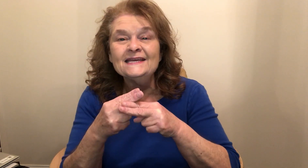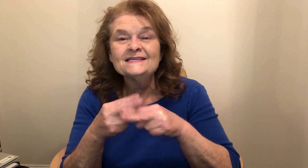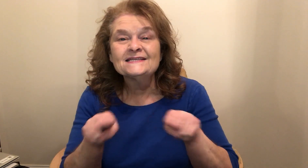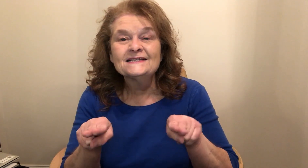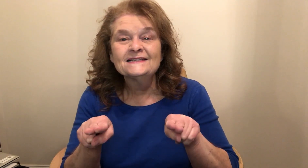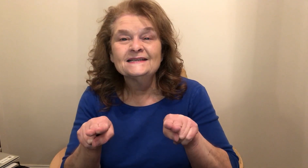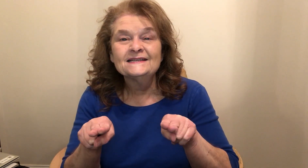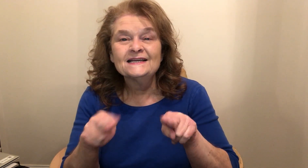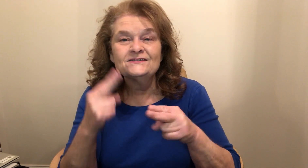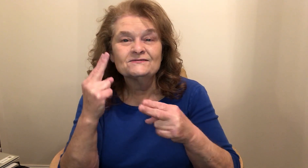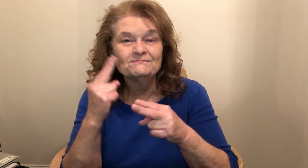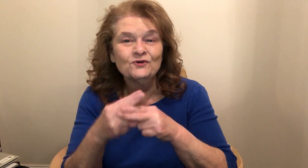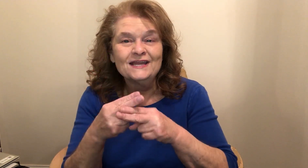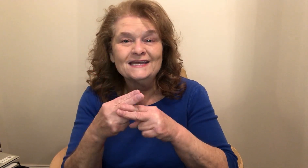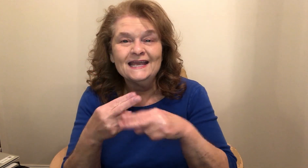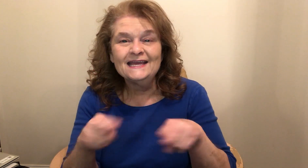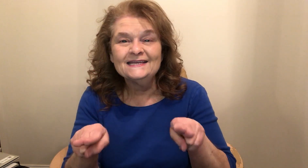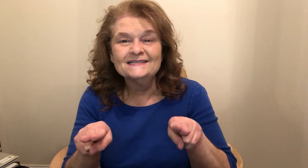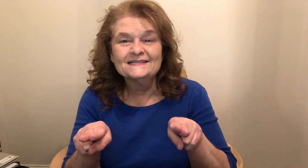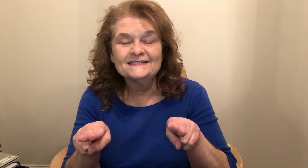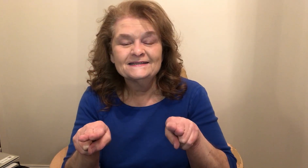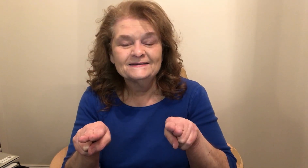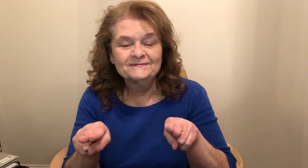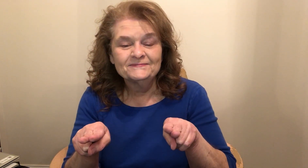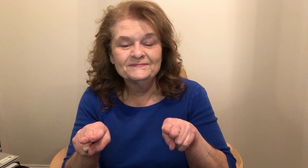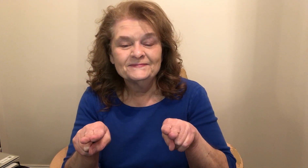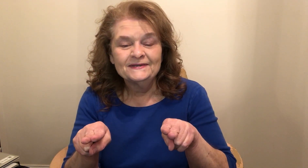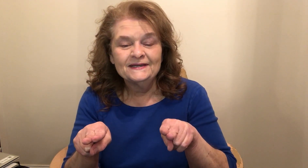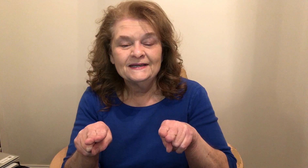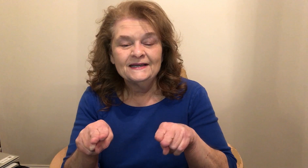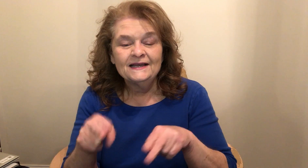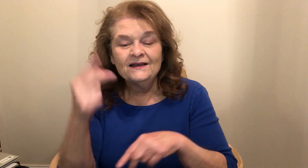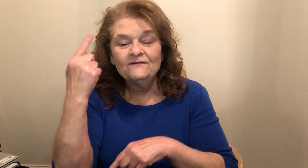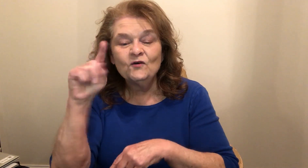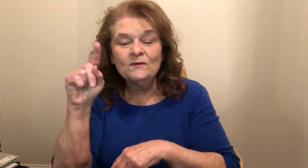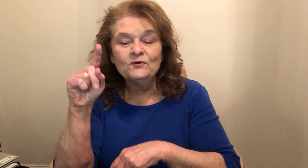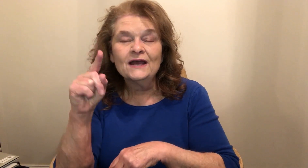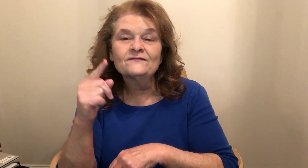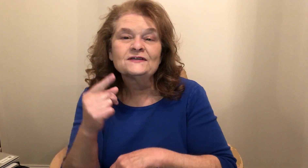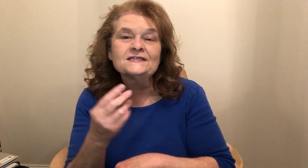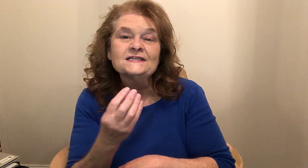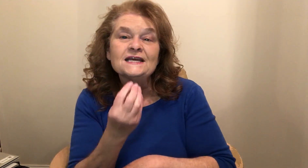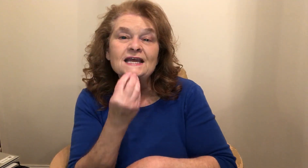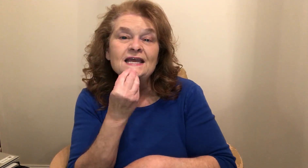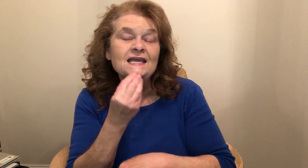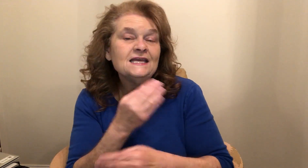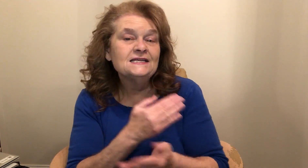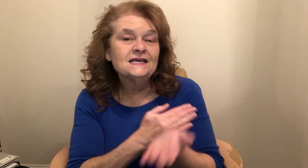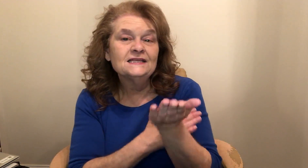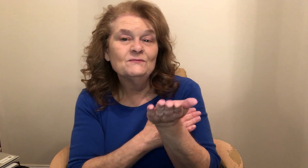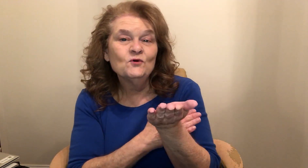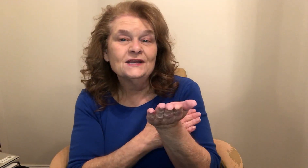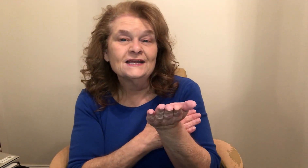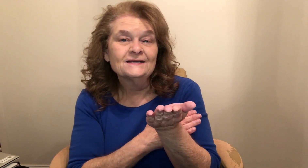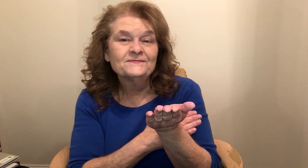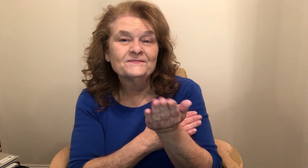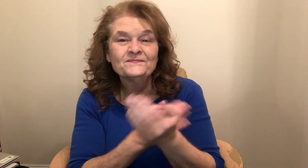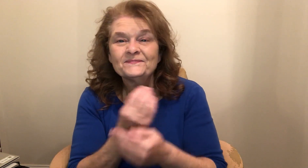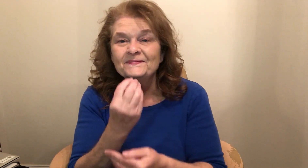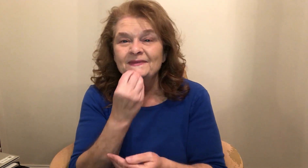Eggs, like you're breaking eggs. For breakfast, eat in the morning.